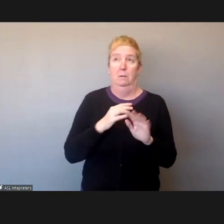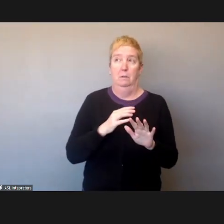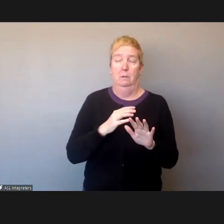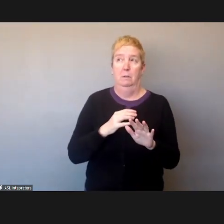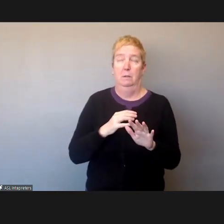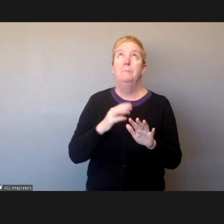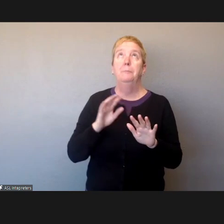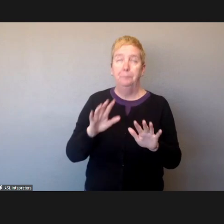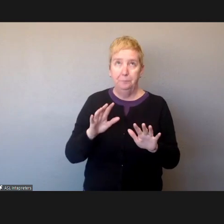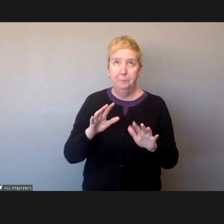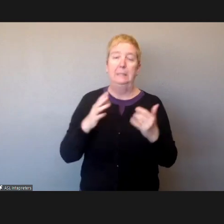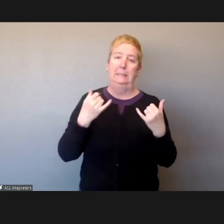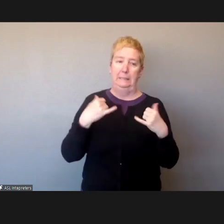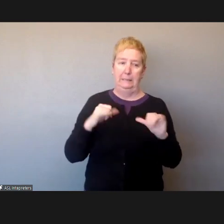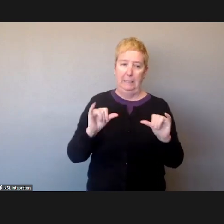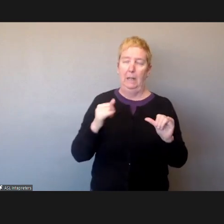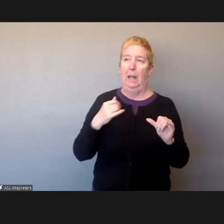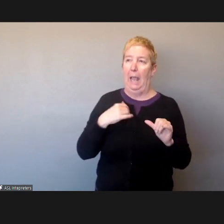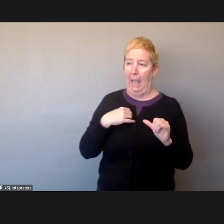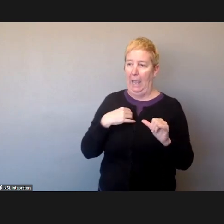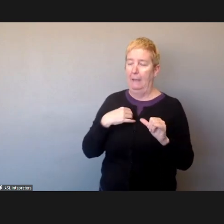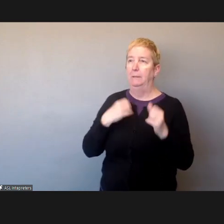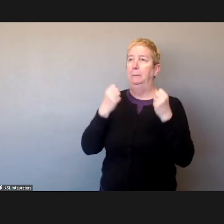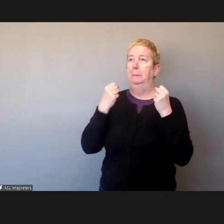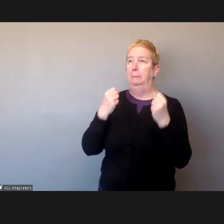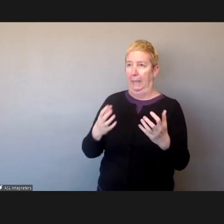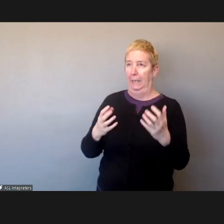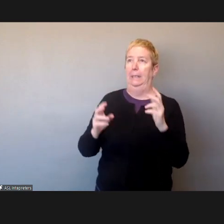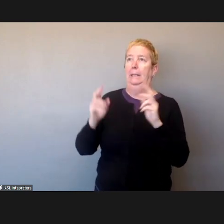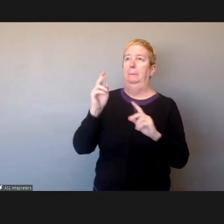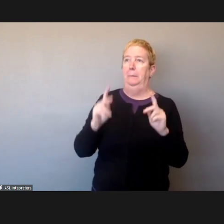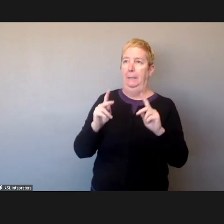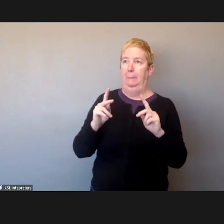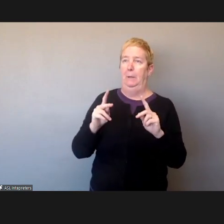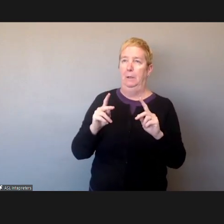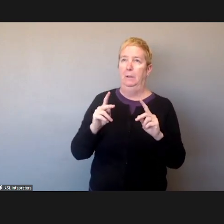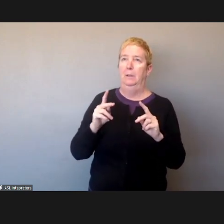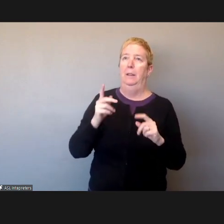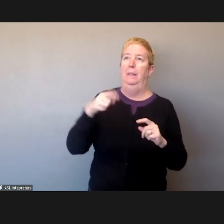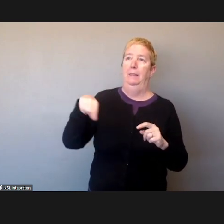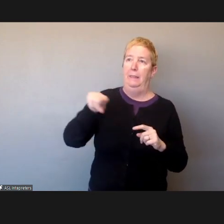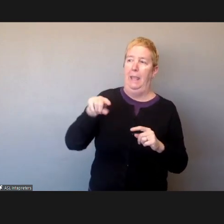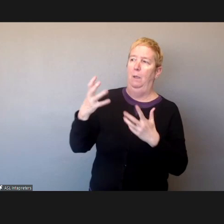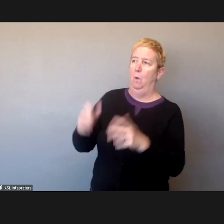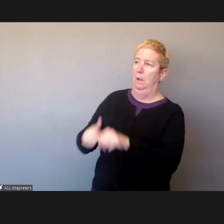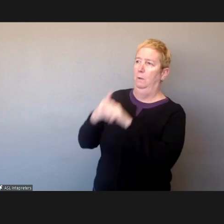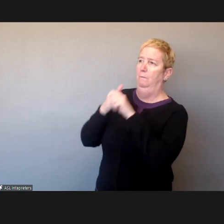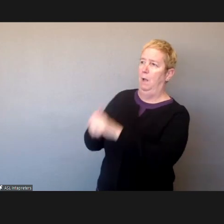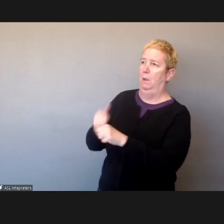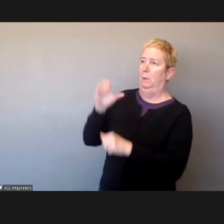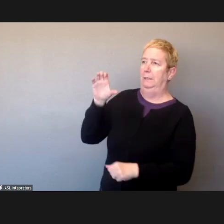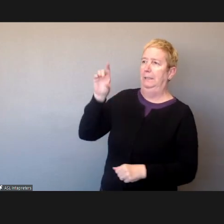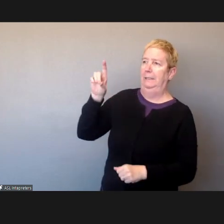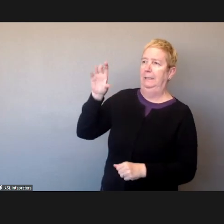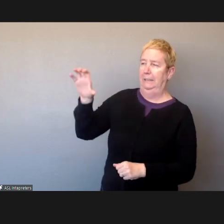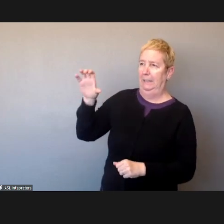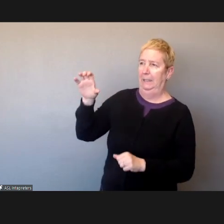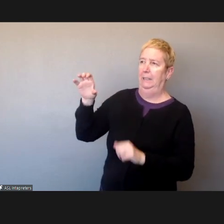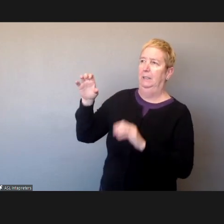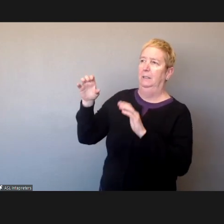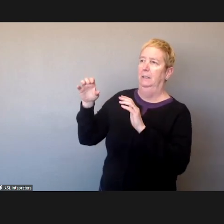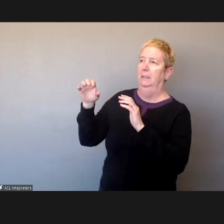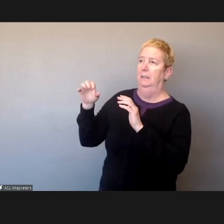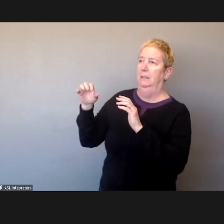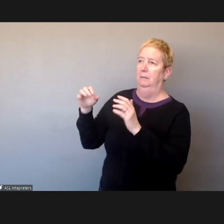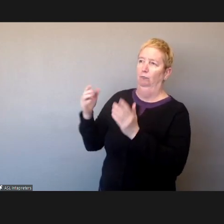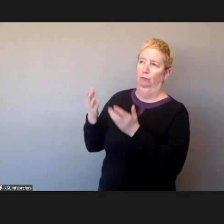given that there are still plenty of people that want to abide by what the CDC is telling them to do on a county level, how is it helpful if